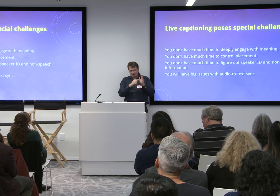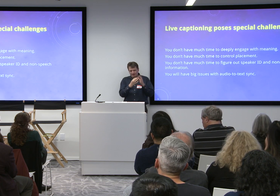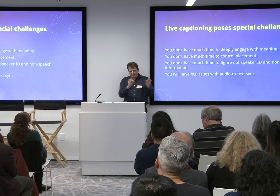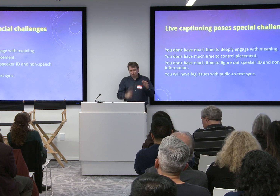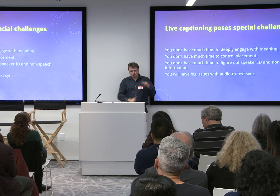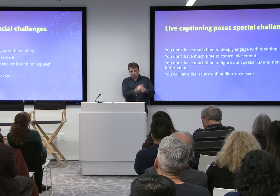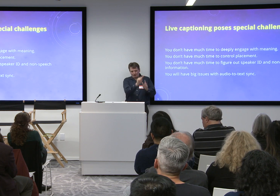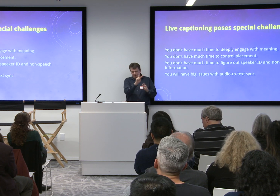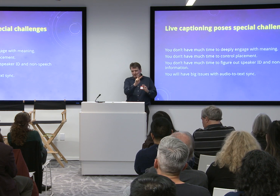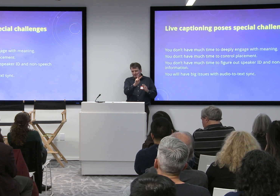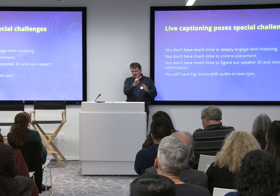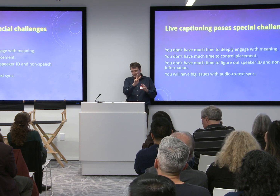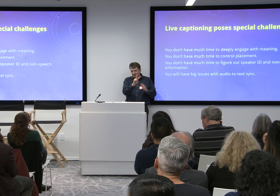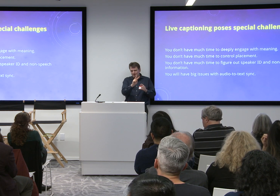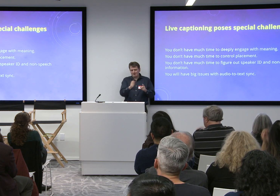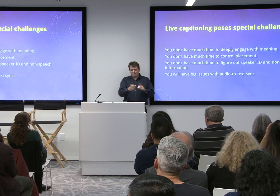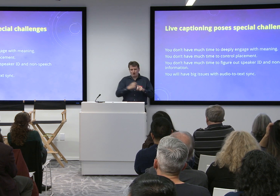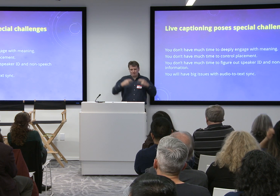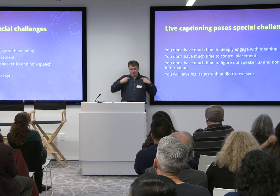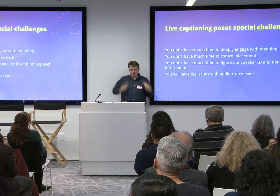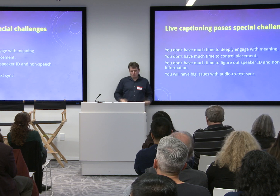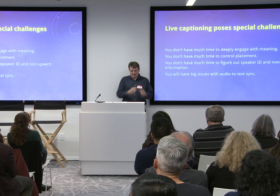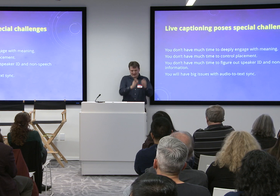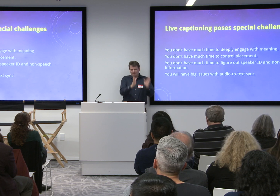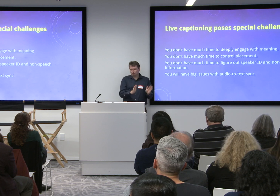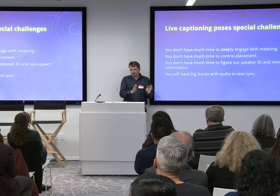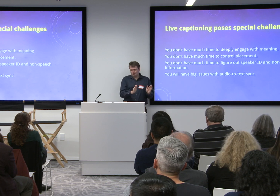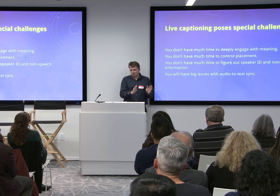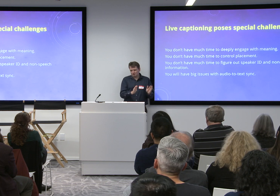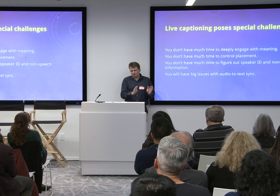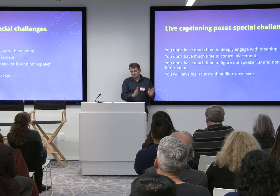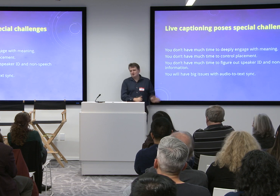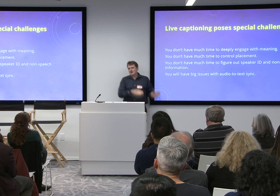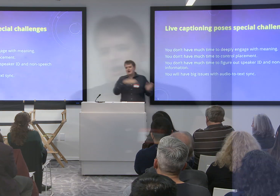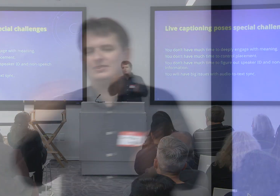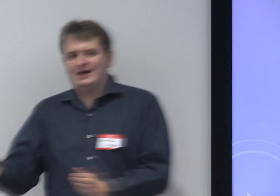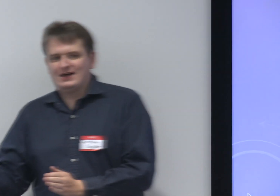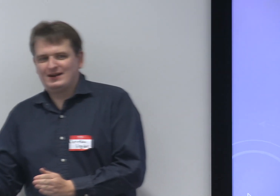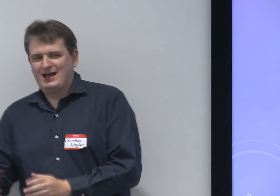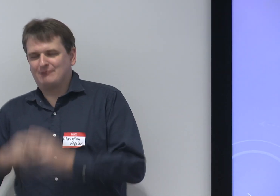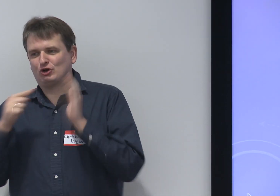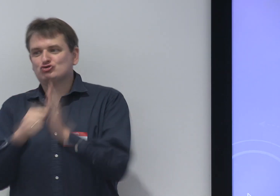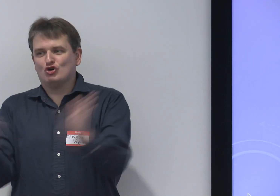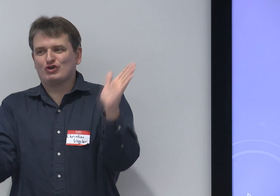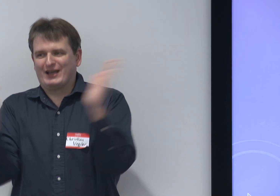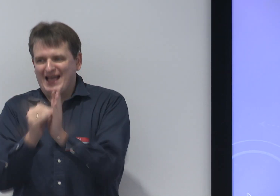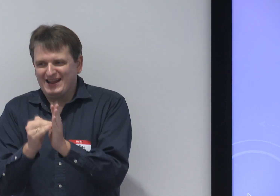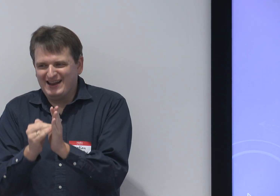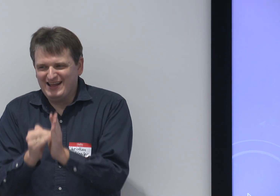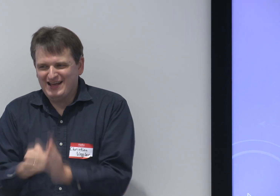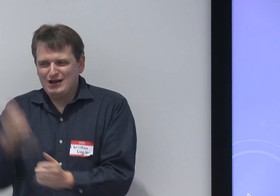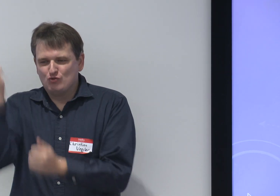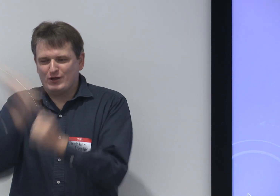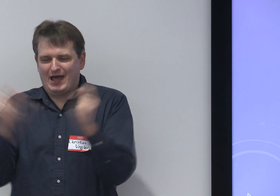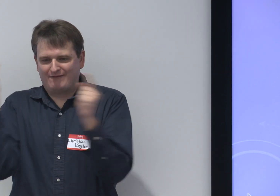television, captions that show up on the television from a human captionist, and then I'm going to show you the same thing